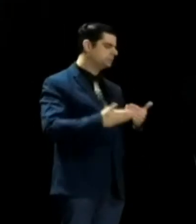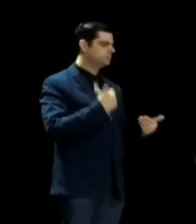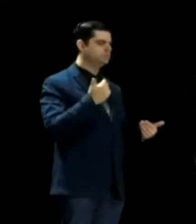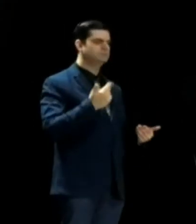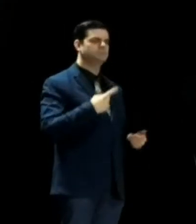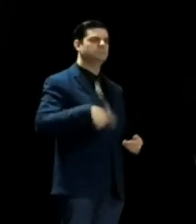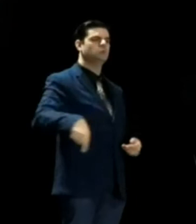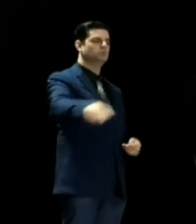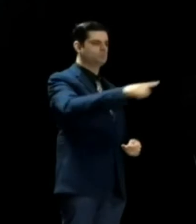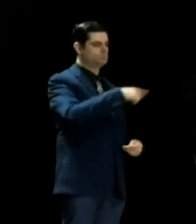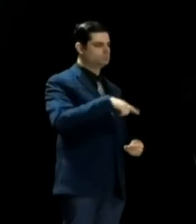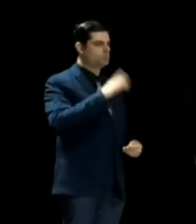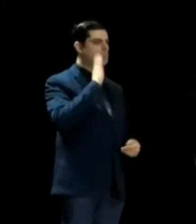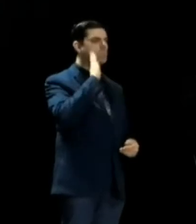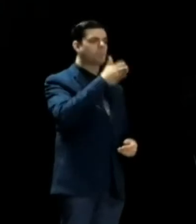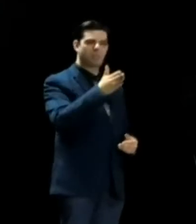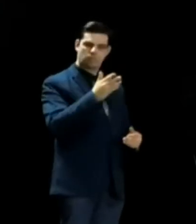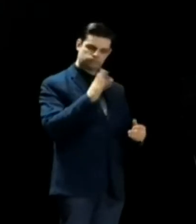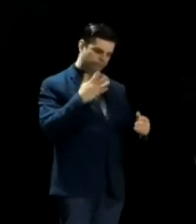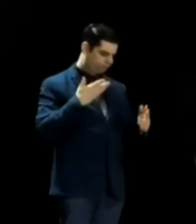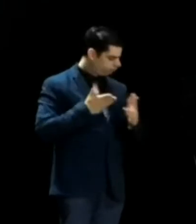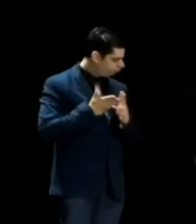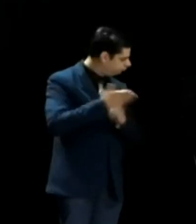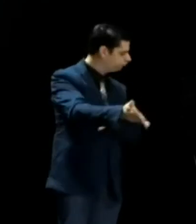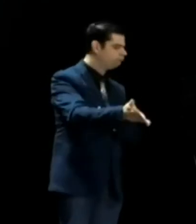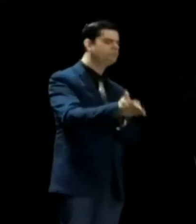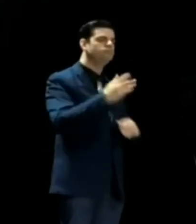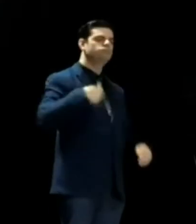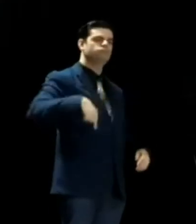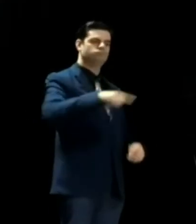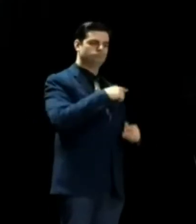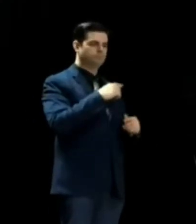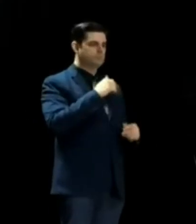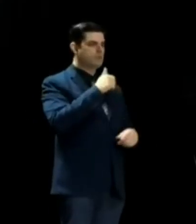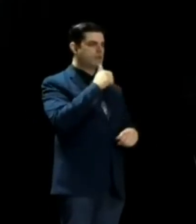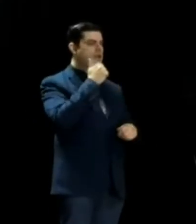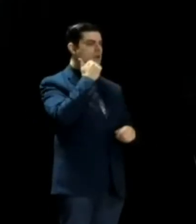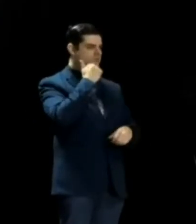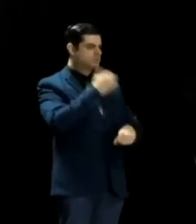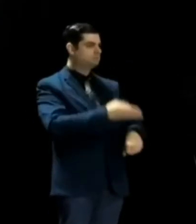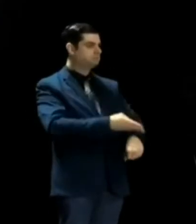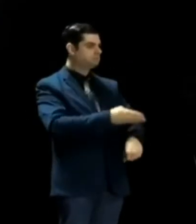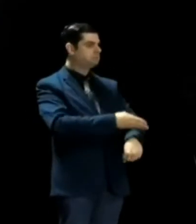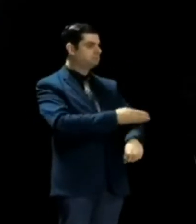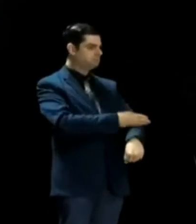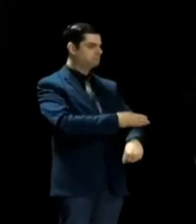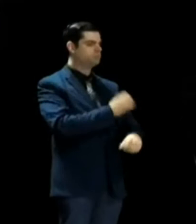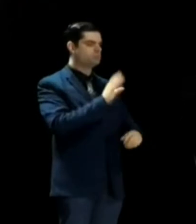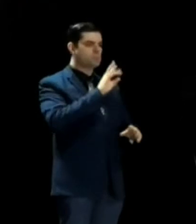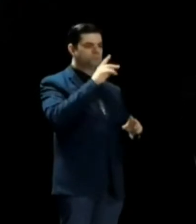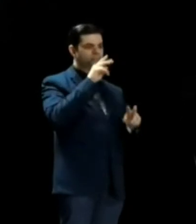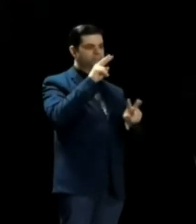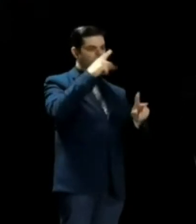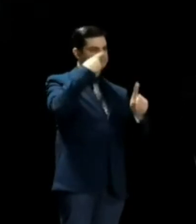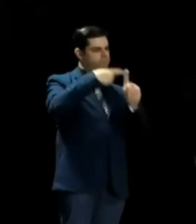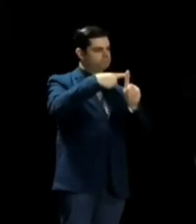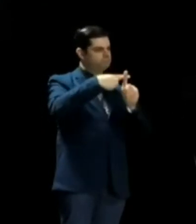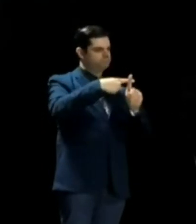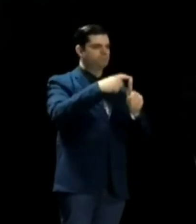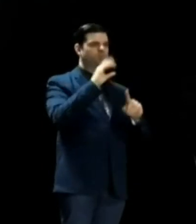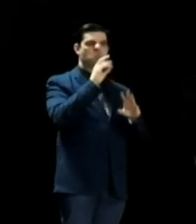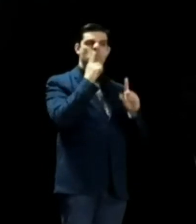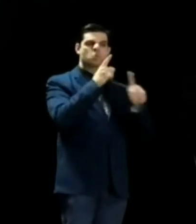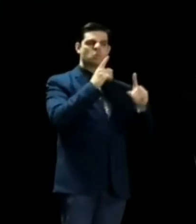We're going to get through this. We're getting better each day. So please work with us. Let's continue to starve this virus for the next